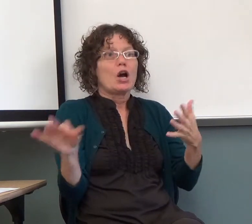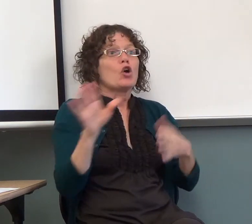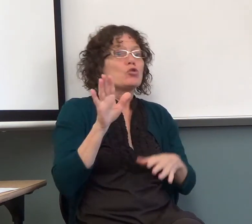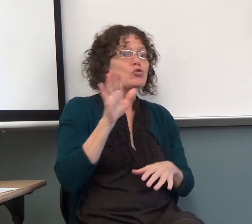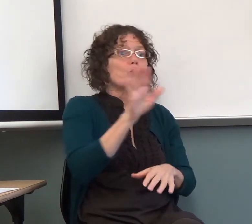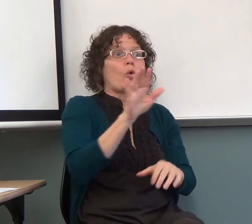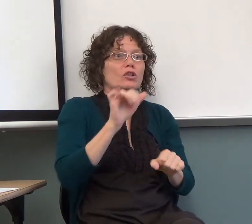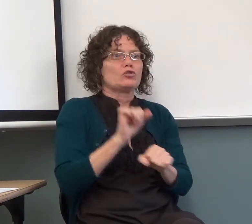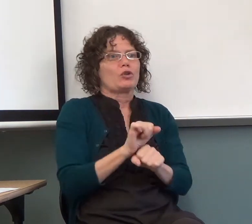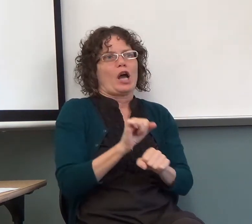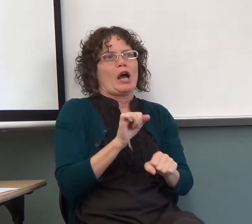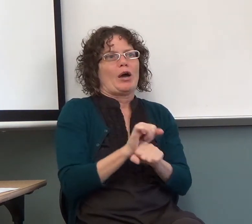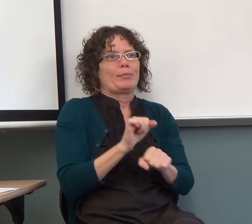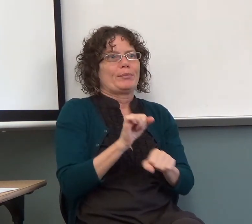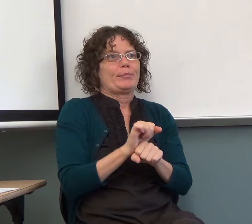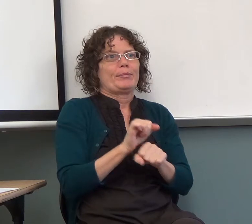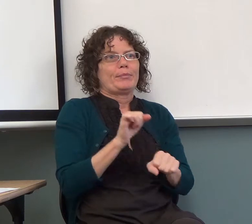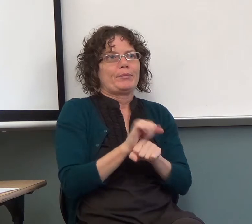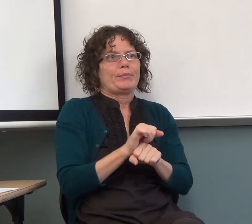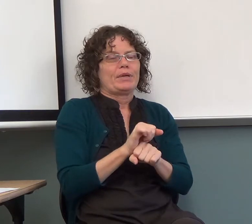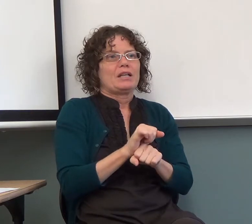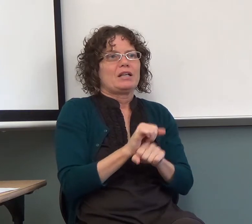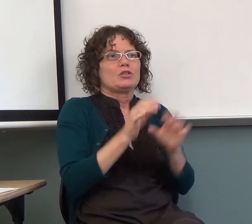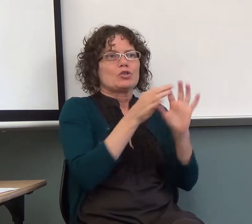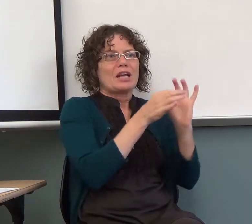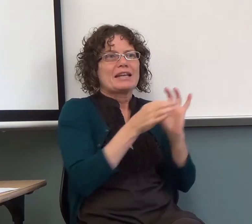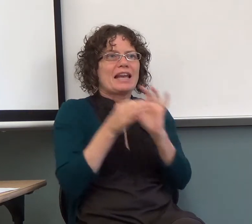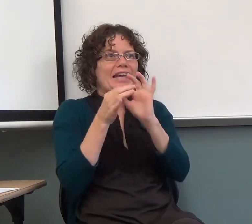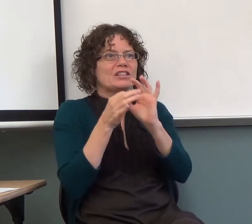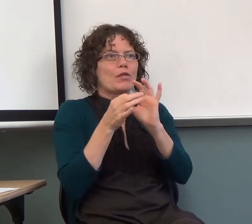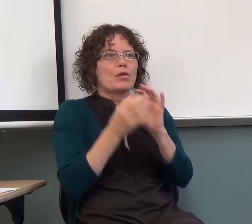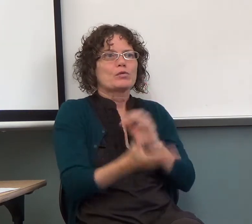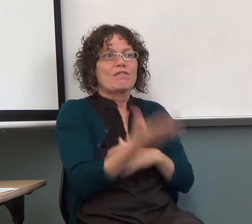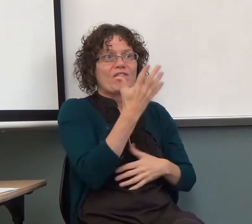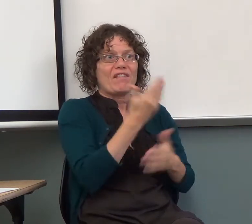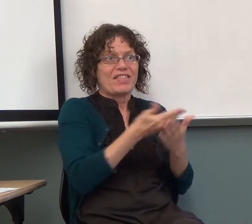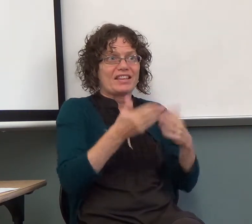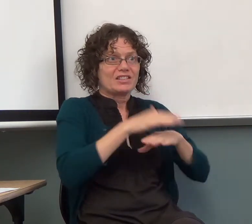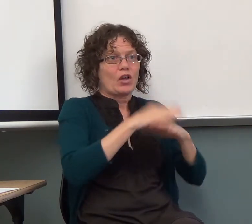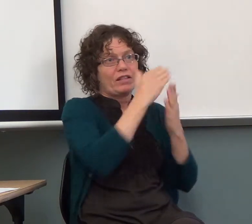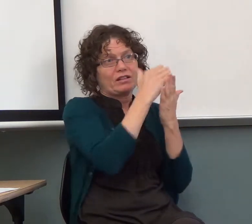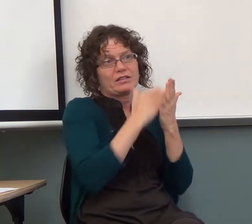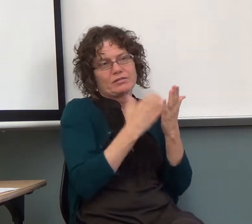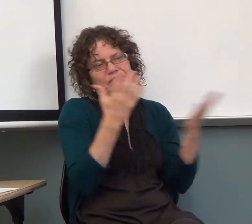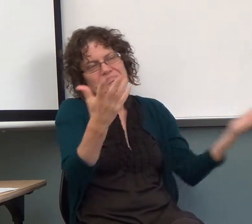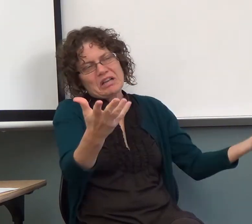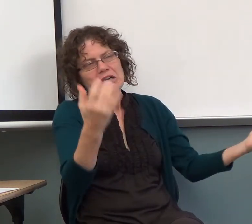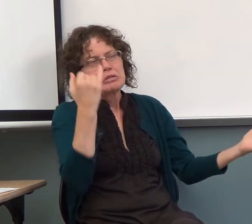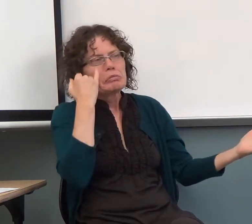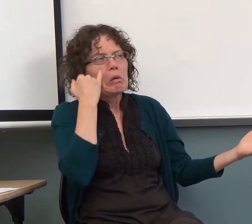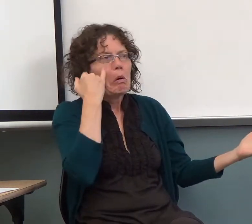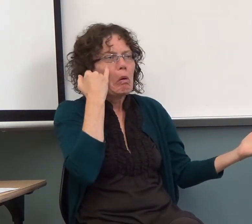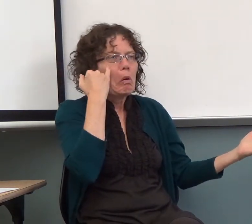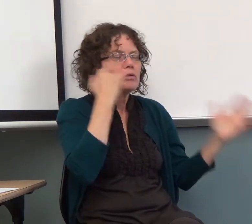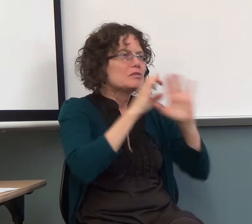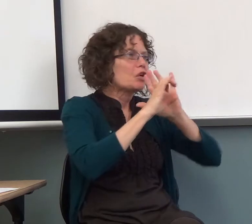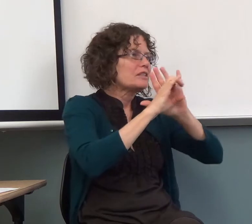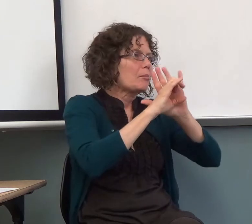job to connect those 5 things in a list. So let's say my partner gives me the word